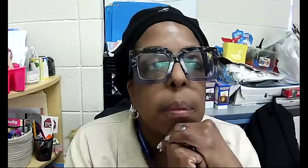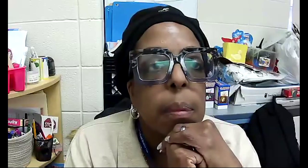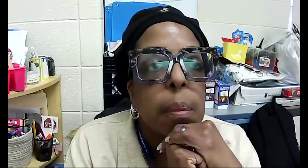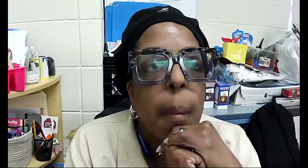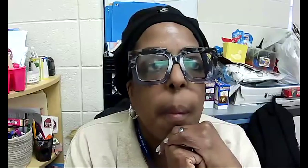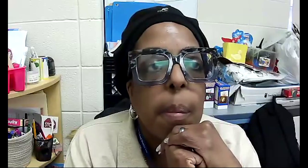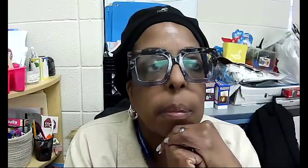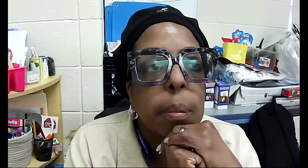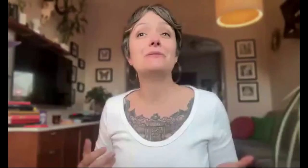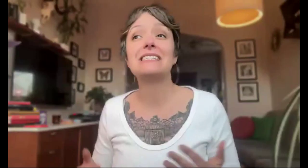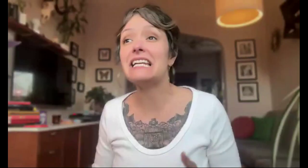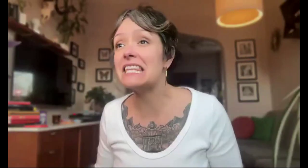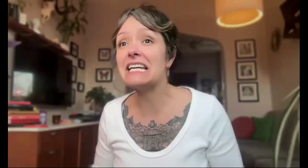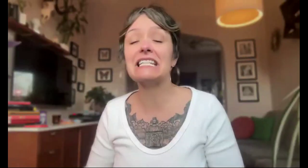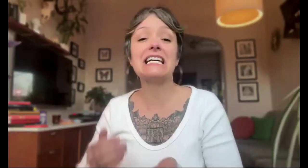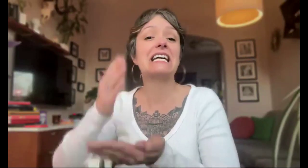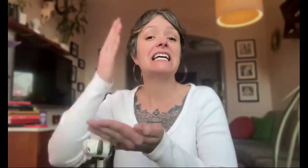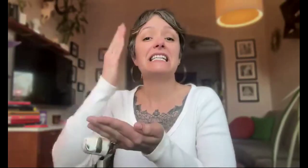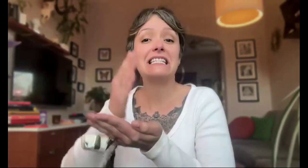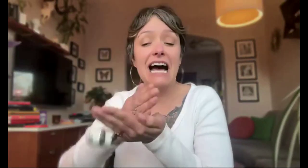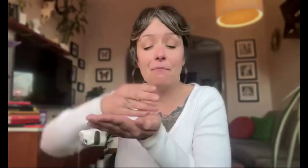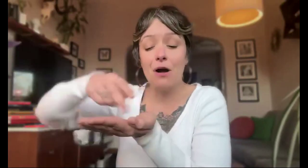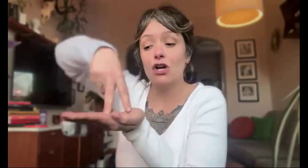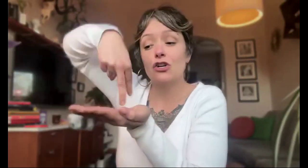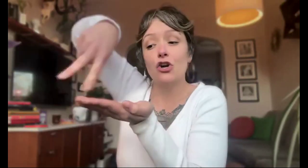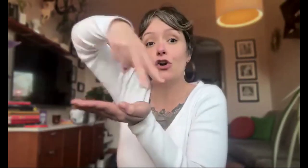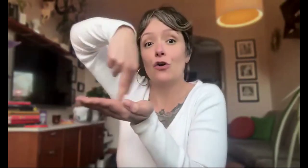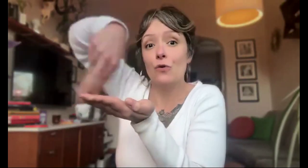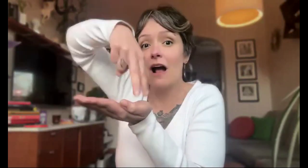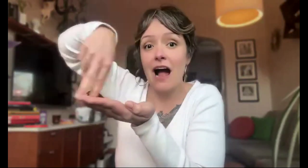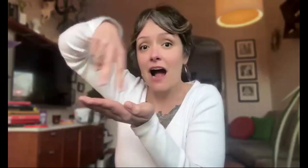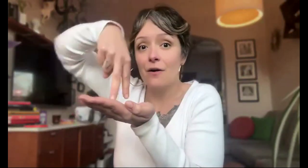Exactly. And then also you can do silly things like stop.